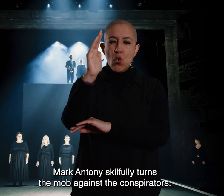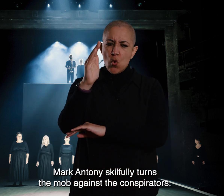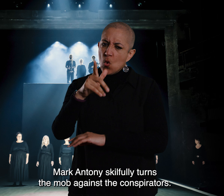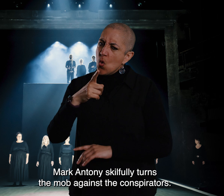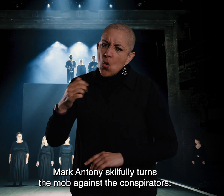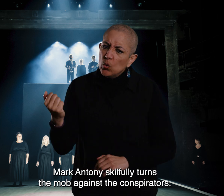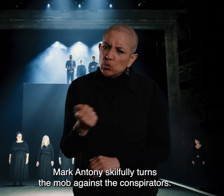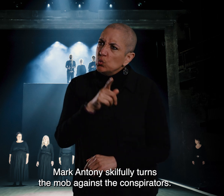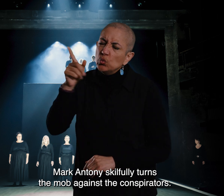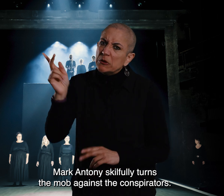conspirators.